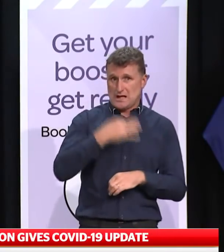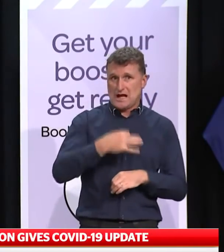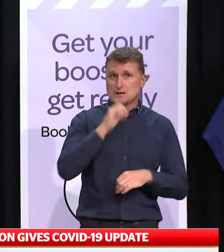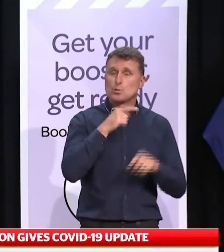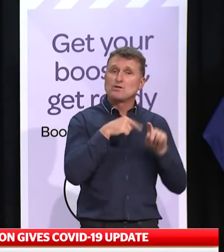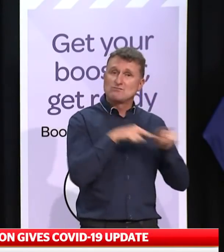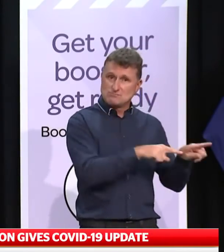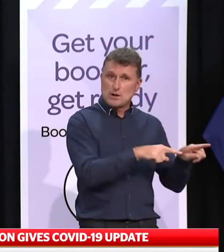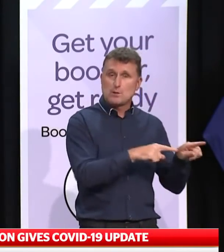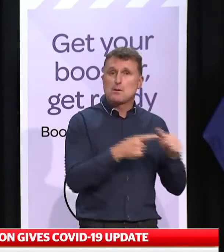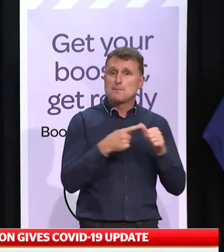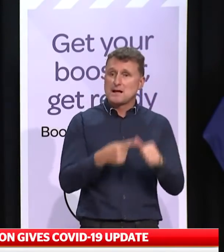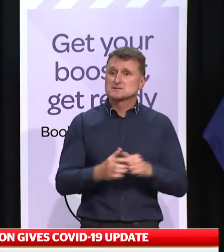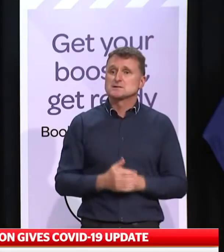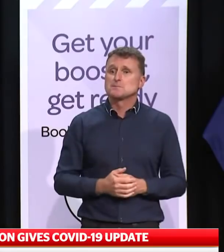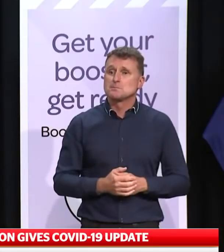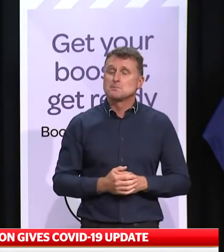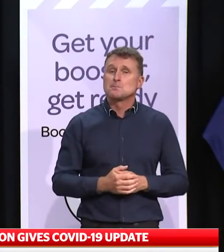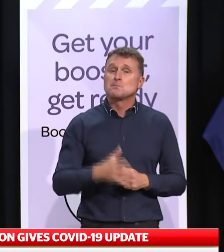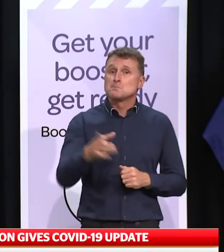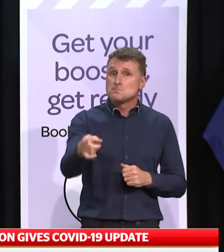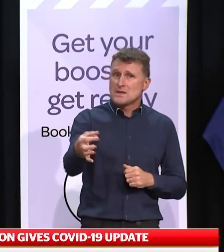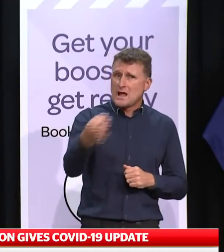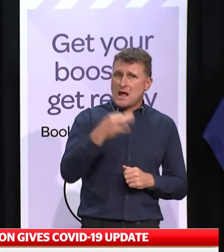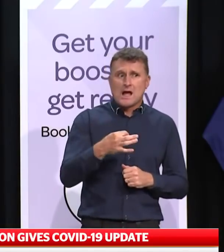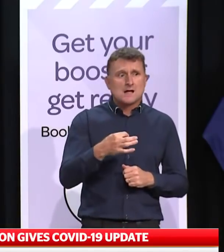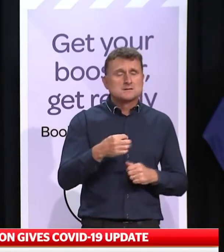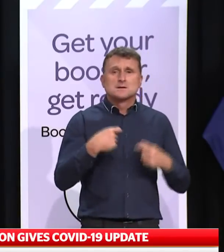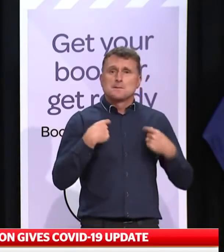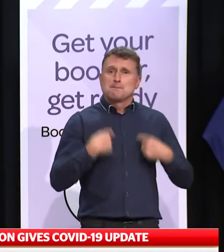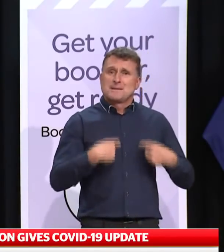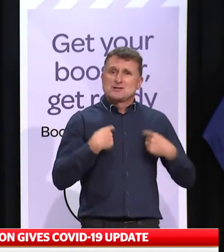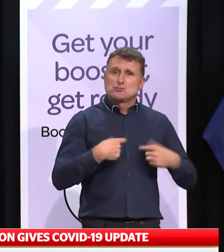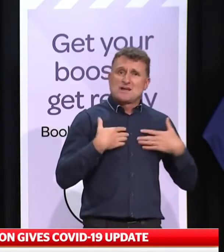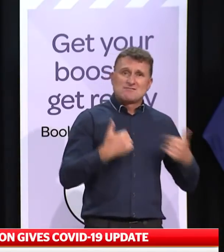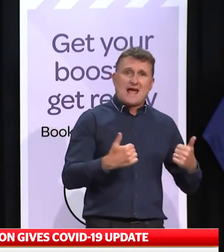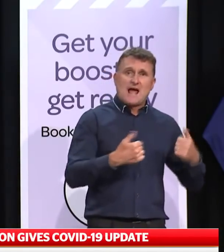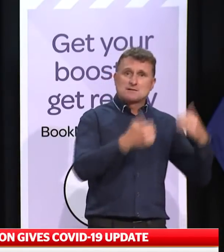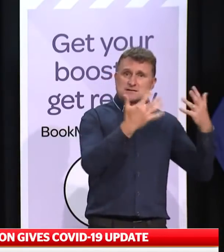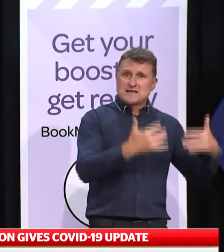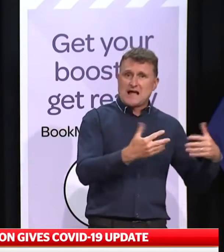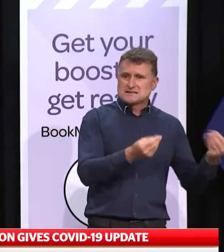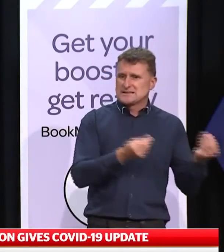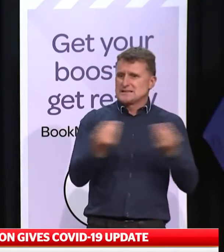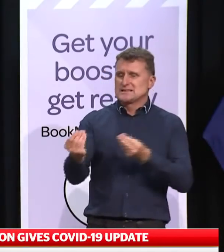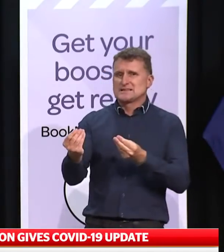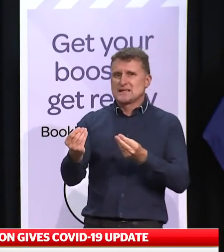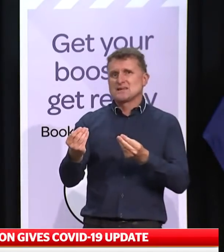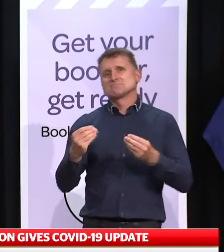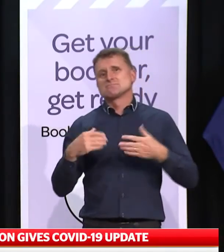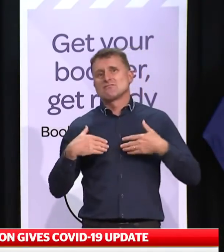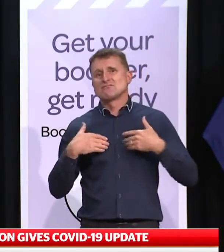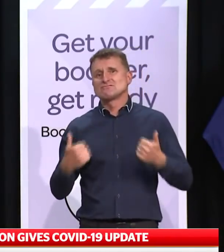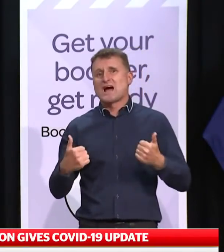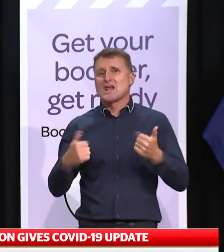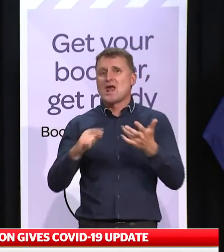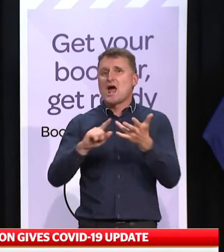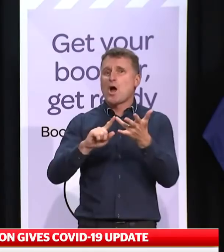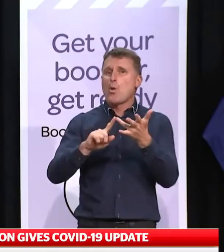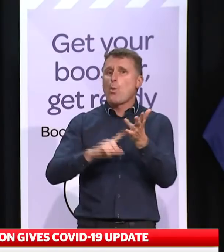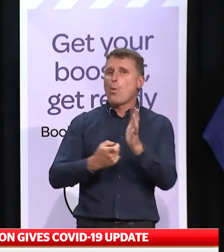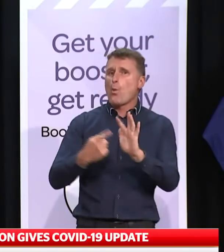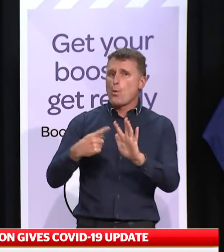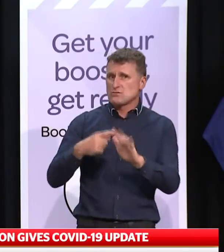why the Ministry of Health won't release data because there are these discrepancies? No, that's not the reasoning that